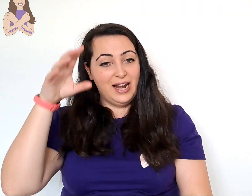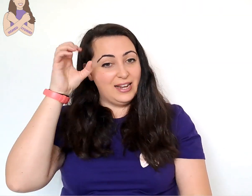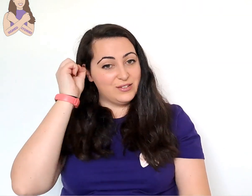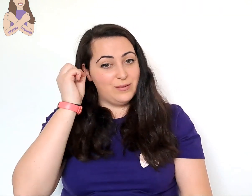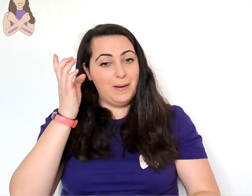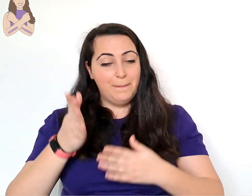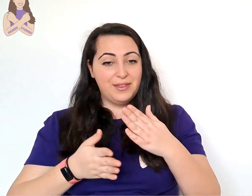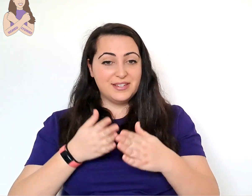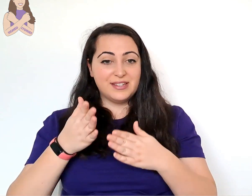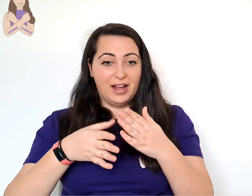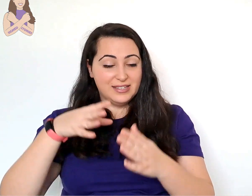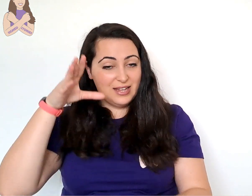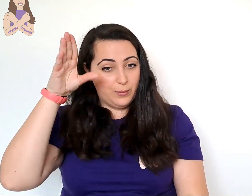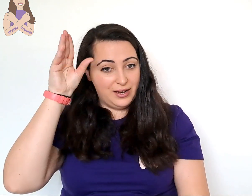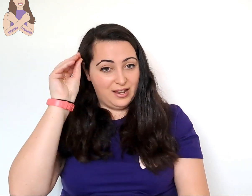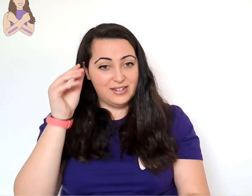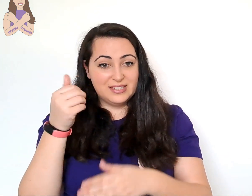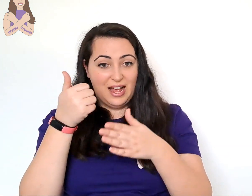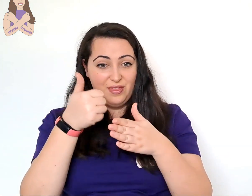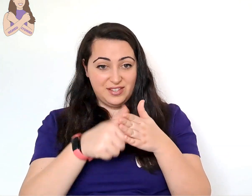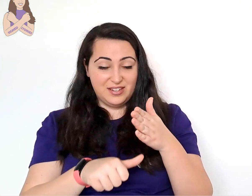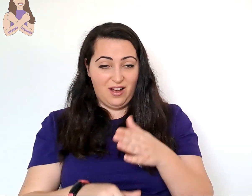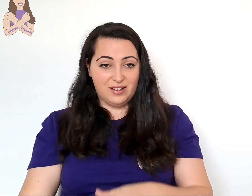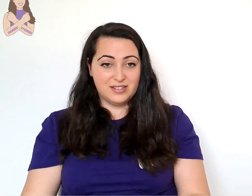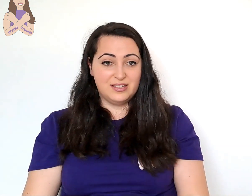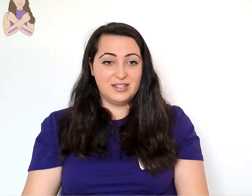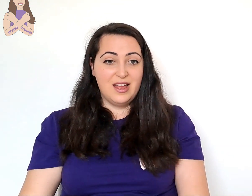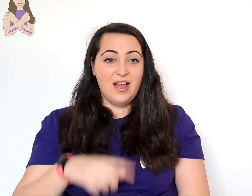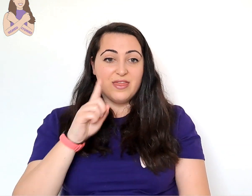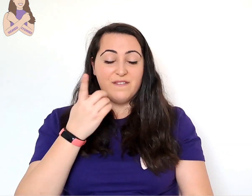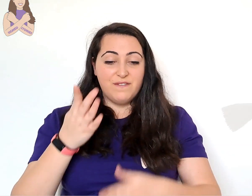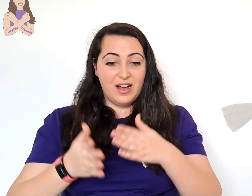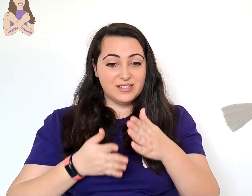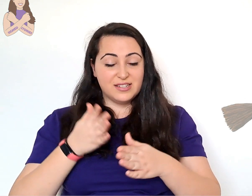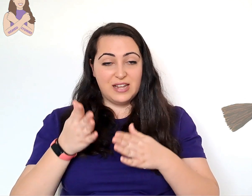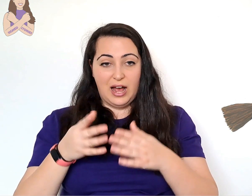Let's remember the signs that we learnt at the start. The first